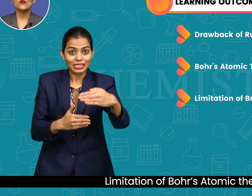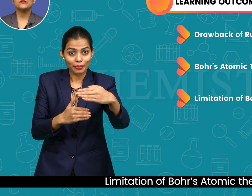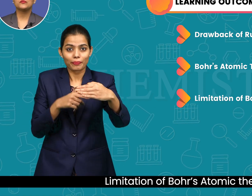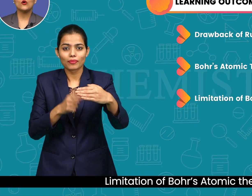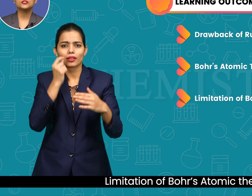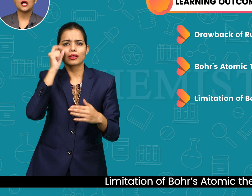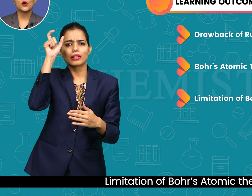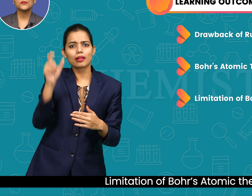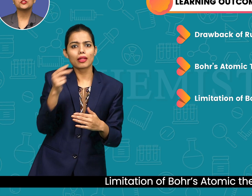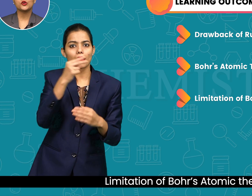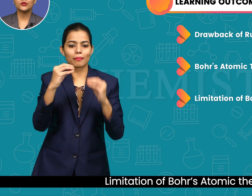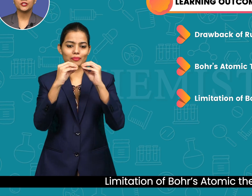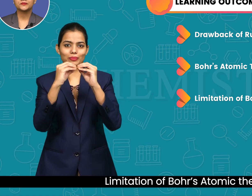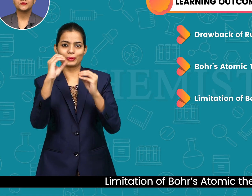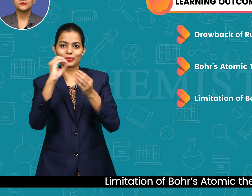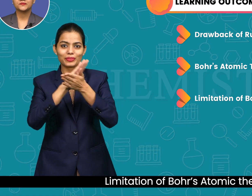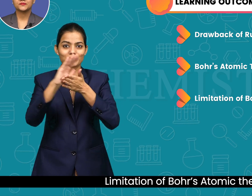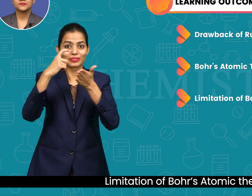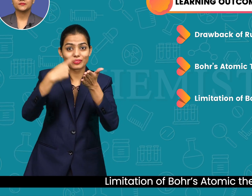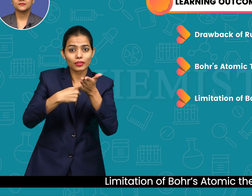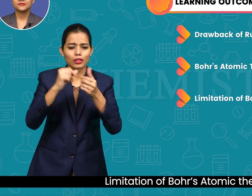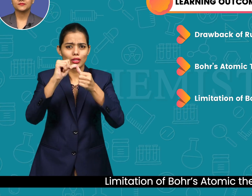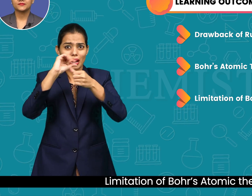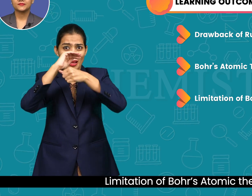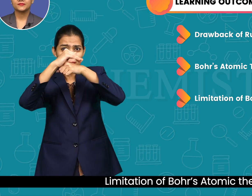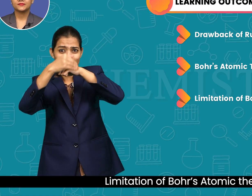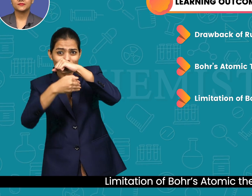limitation of Bohr's atomic theory,